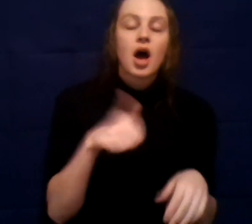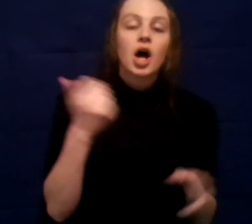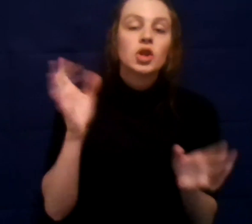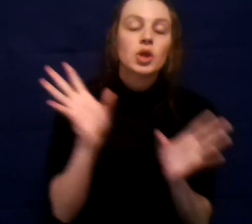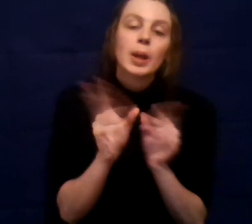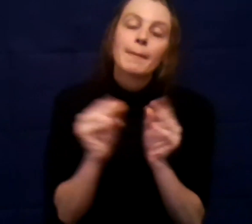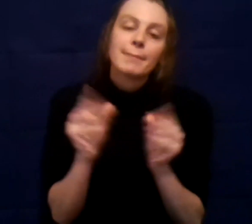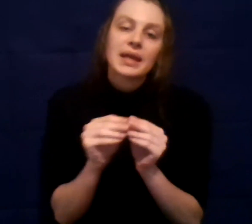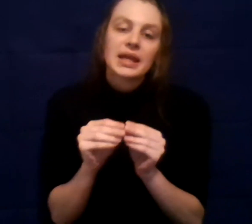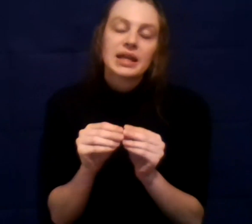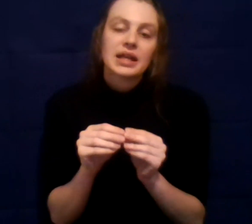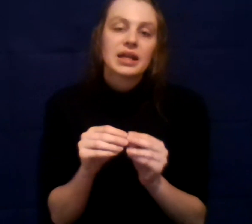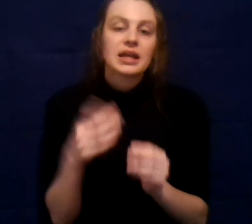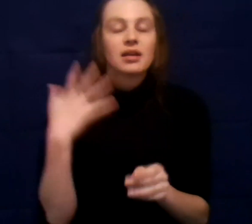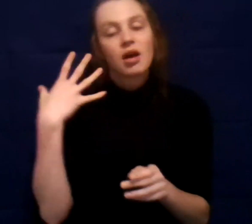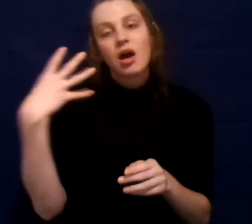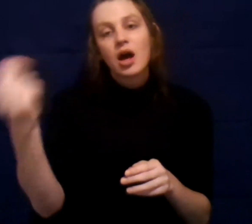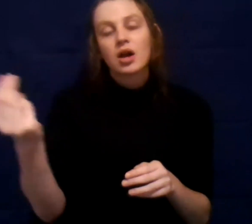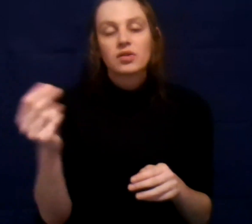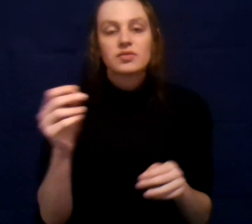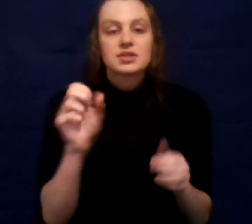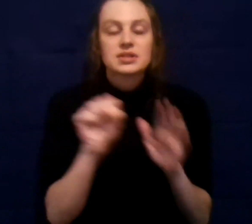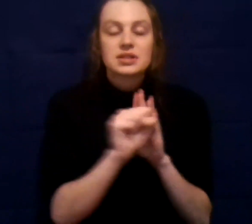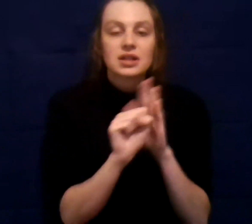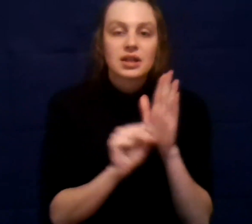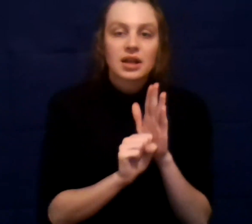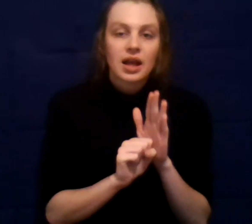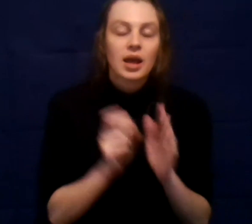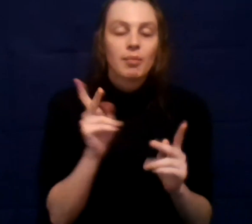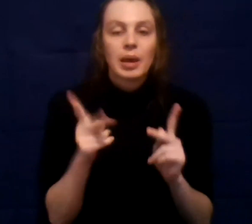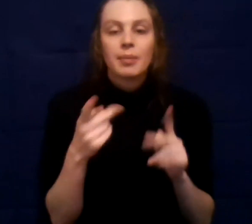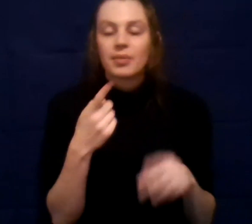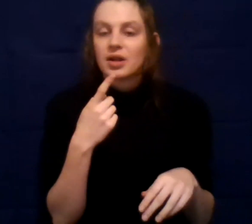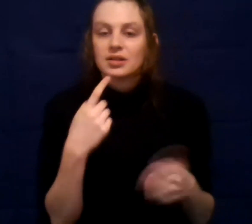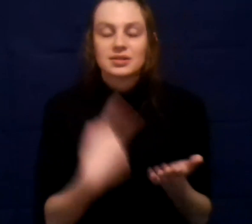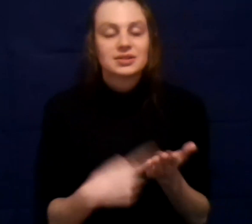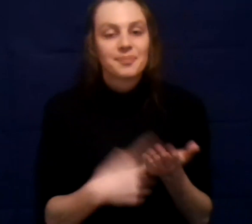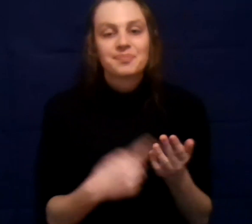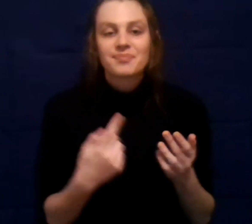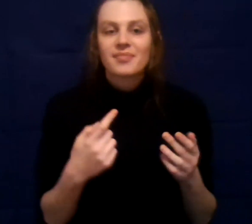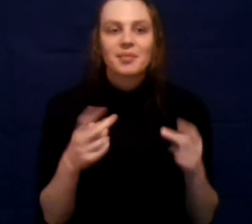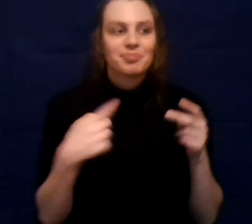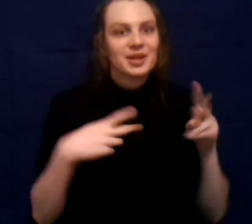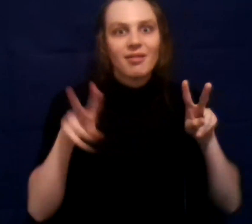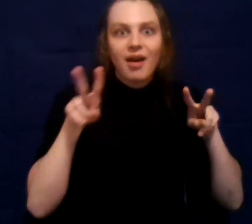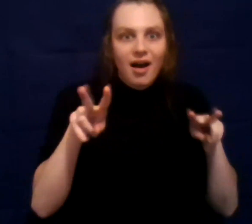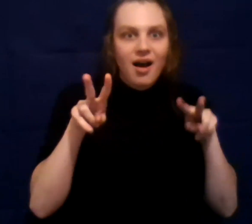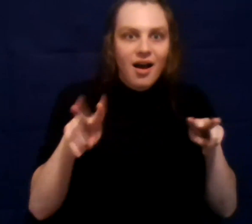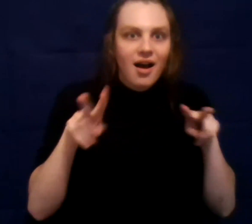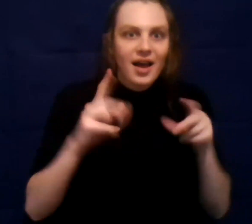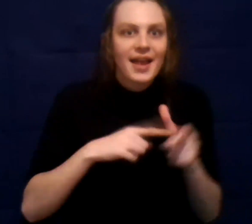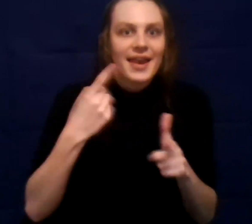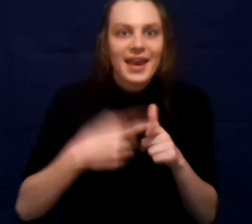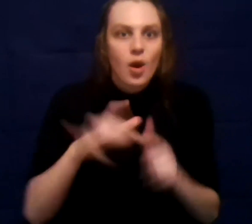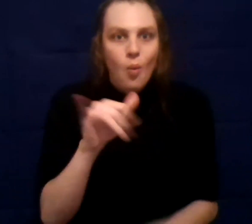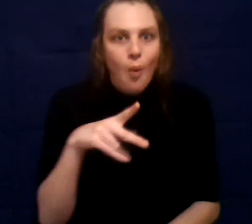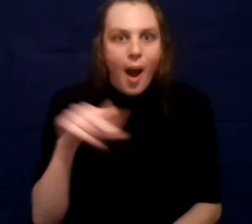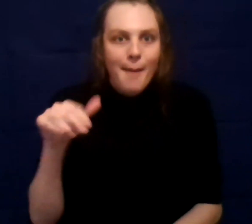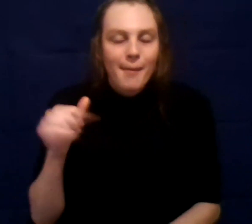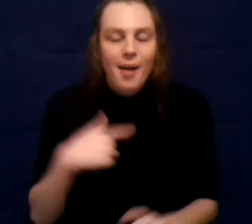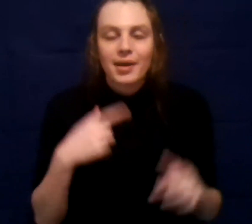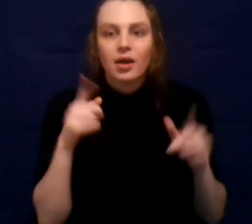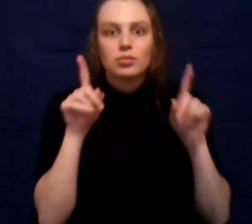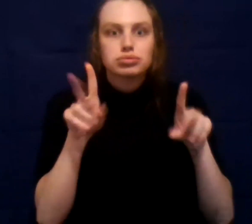state, like they talk about how they can't wait to go to the next YPAW. And that is so crazy to me. It just like really is this